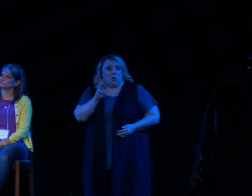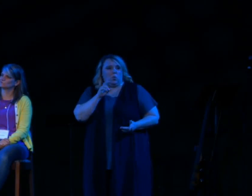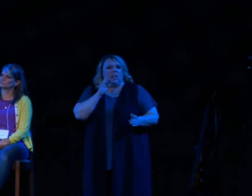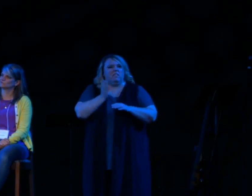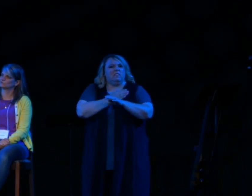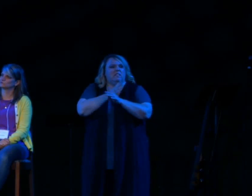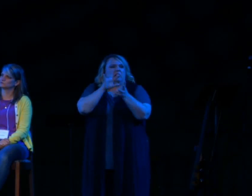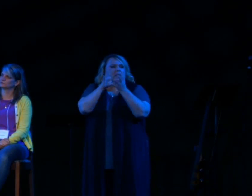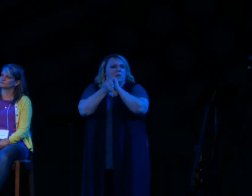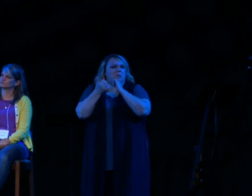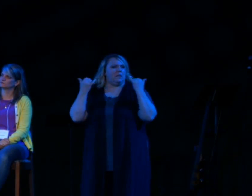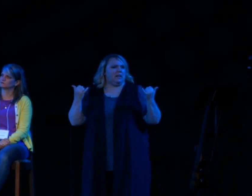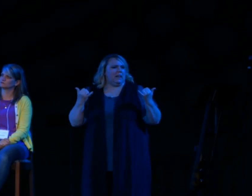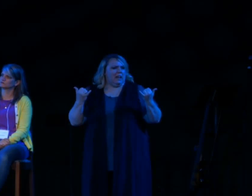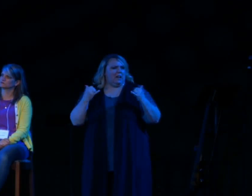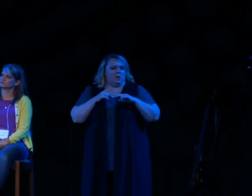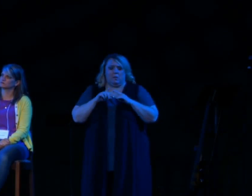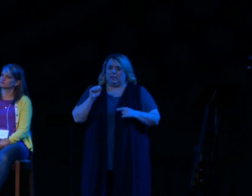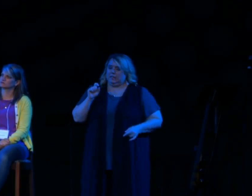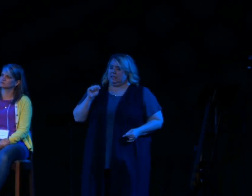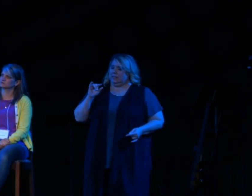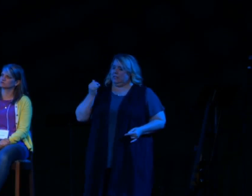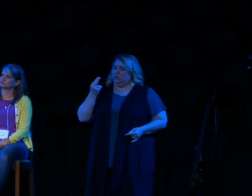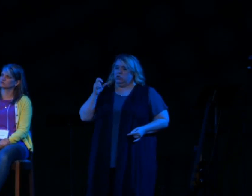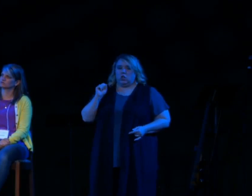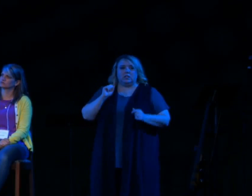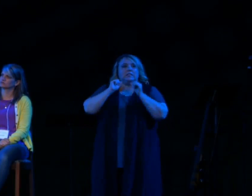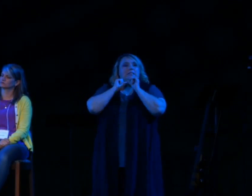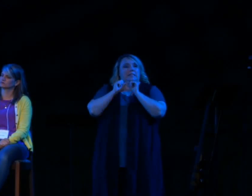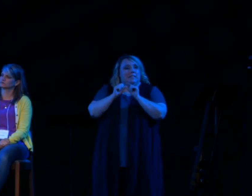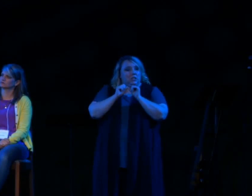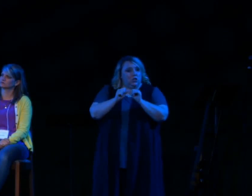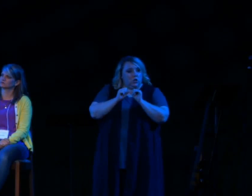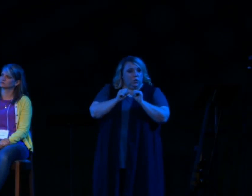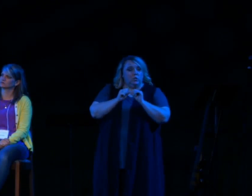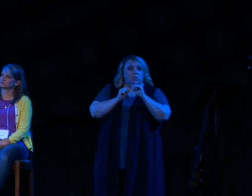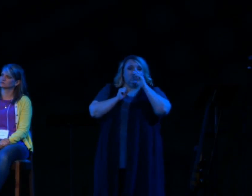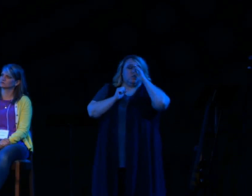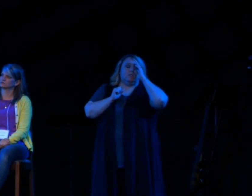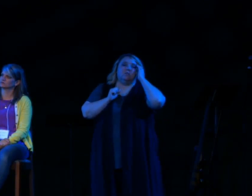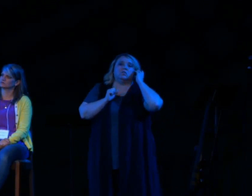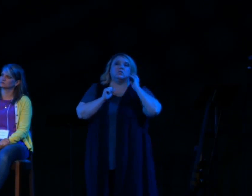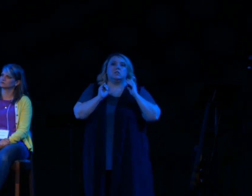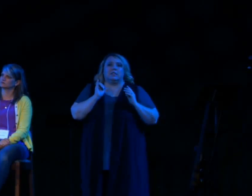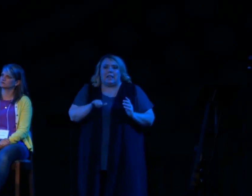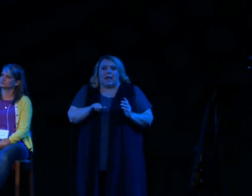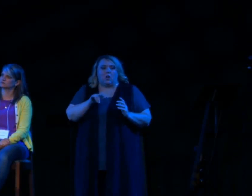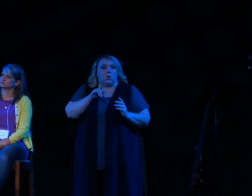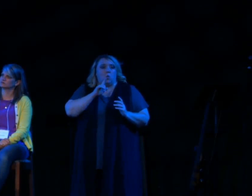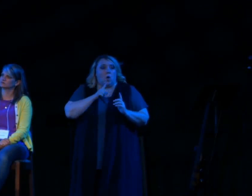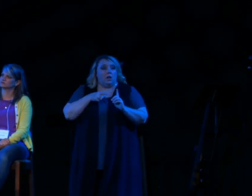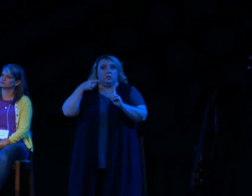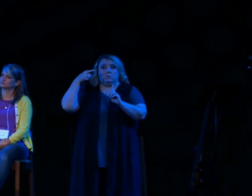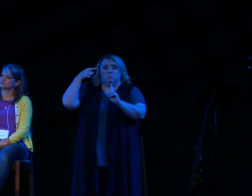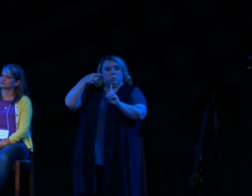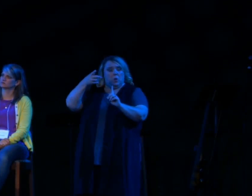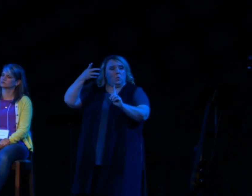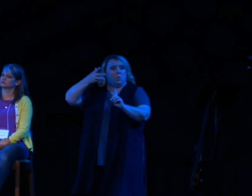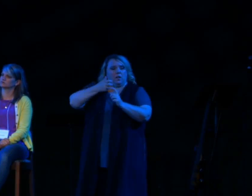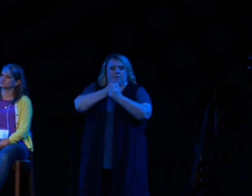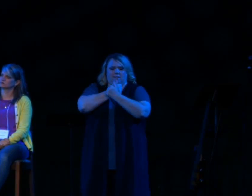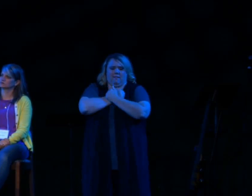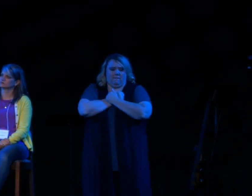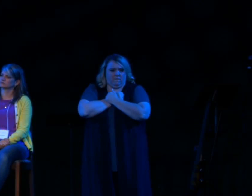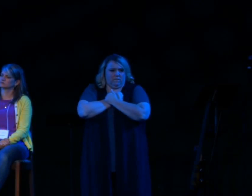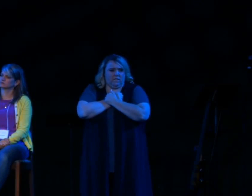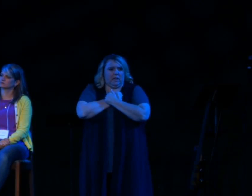and yet St. John's continues to soldier on as a place where love is the imperative,